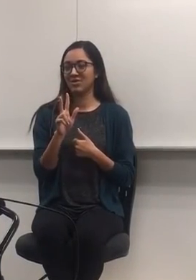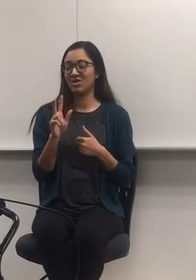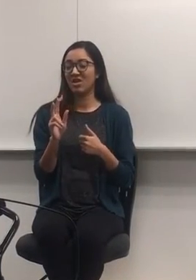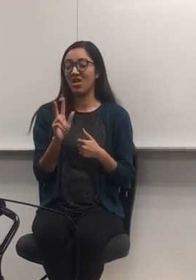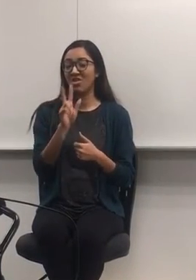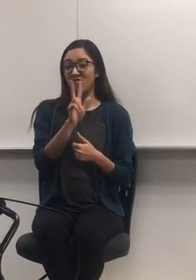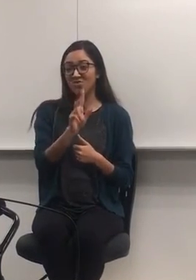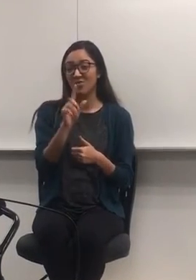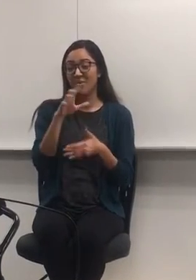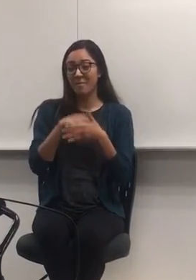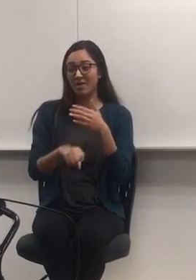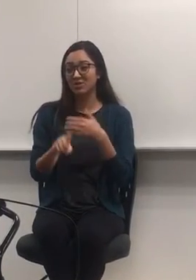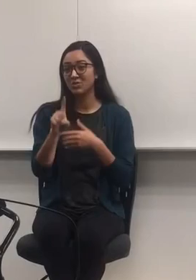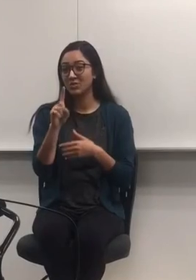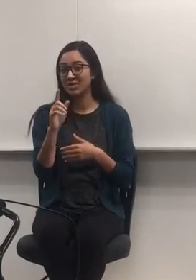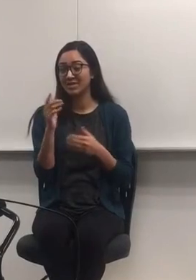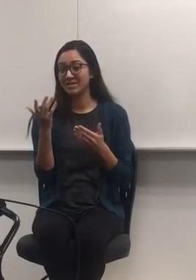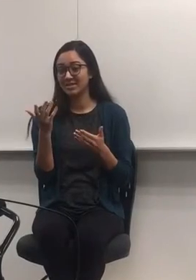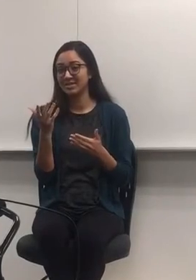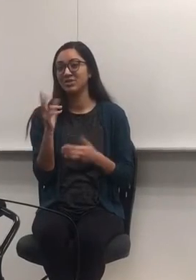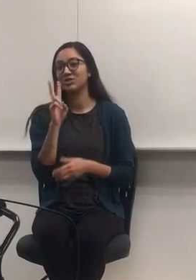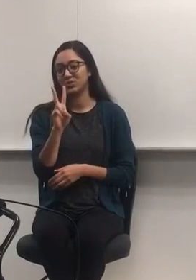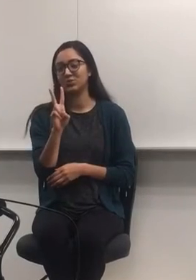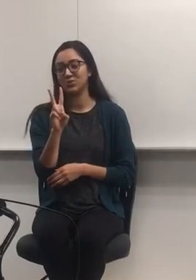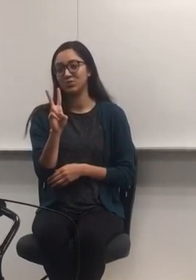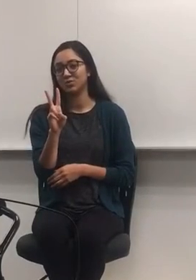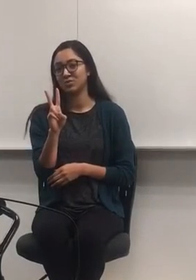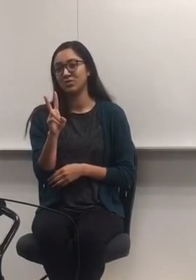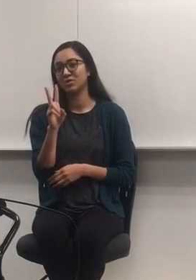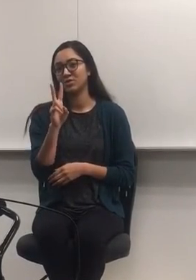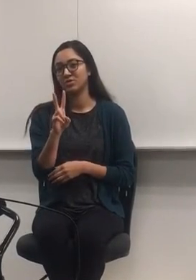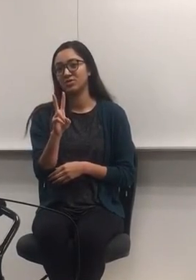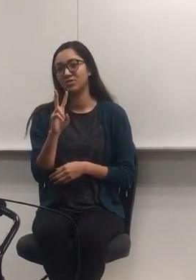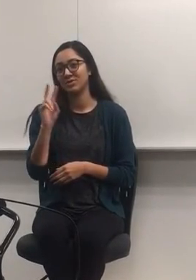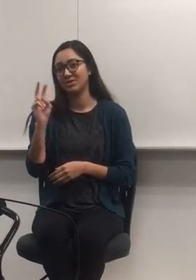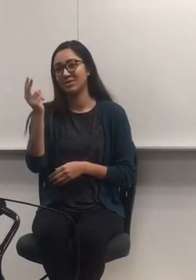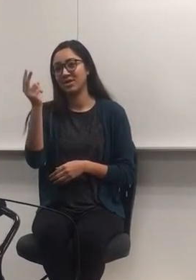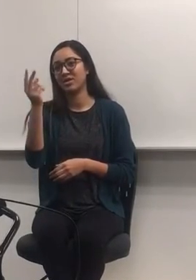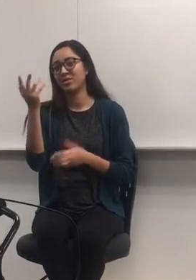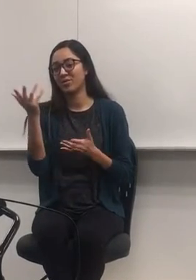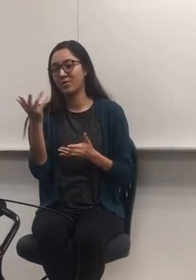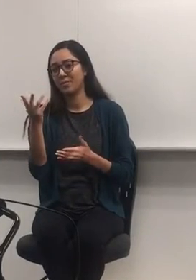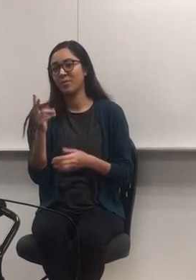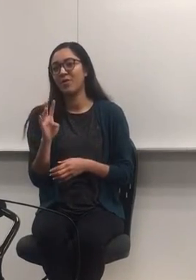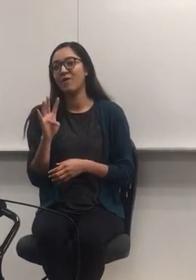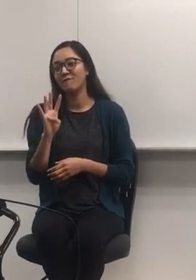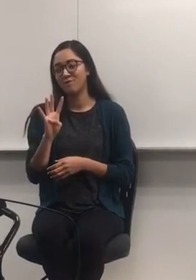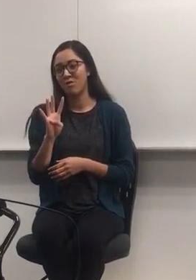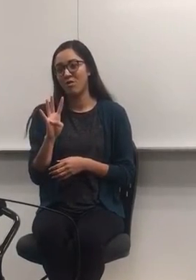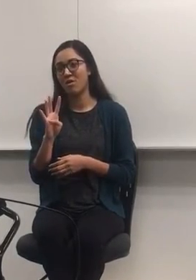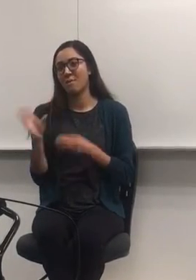minus 1 is 2. 2 to the second is 4 plus 1 is